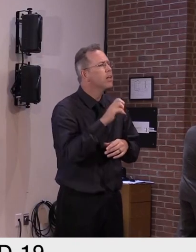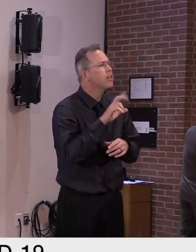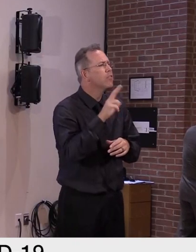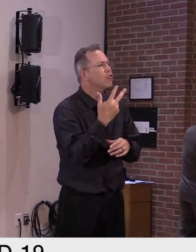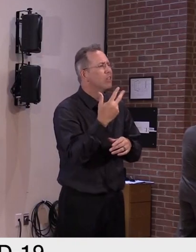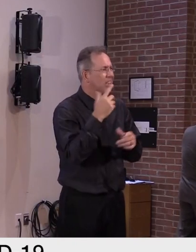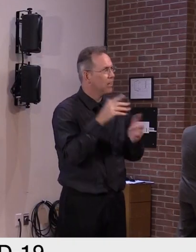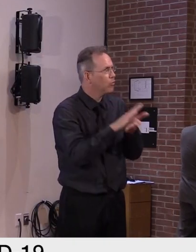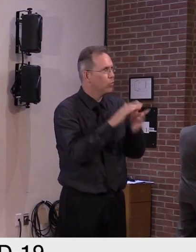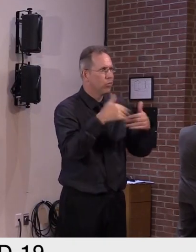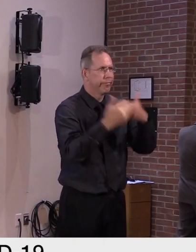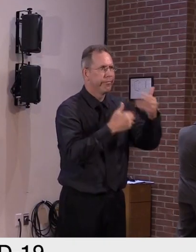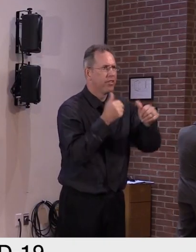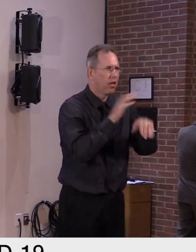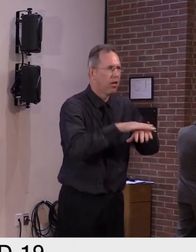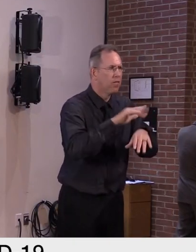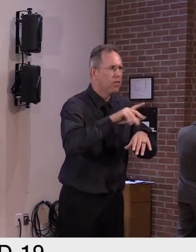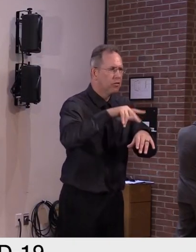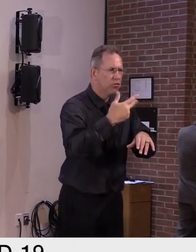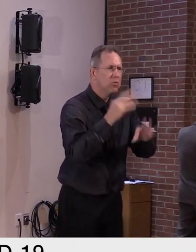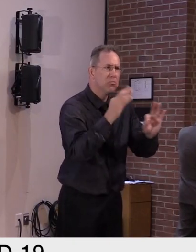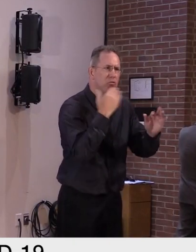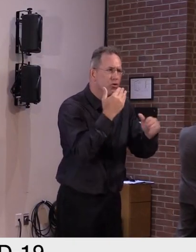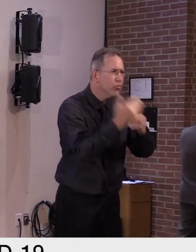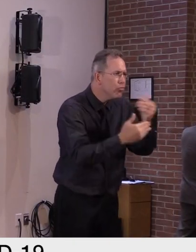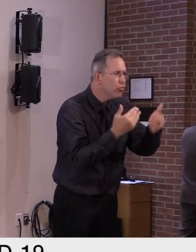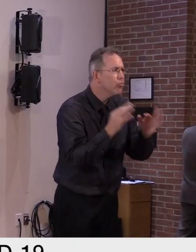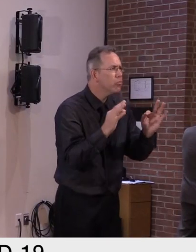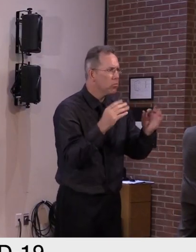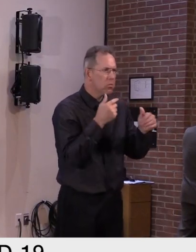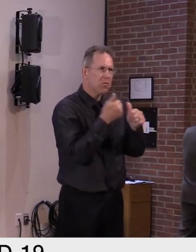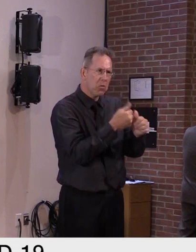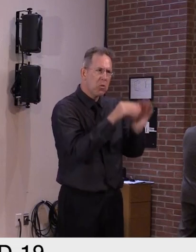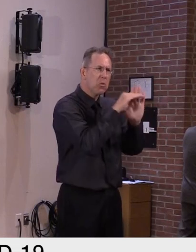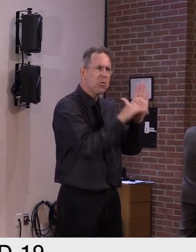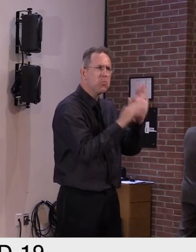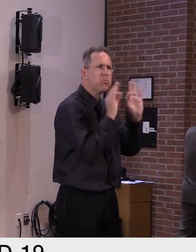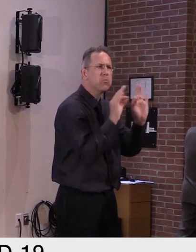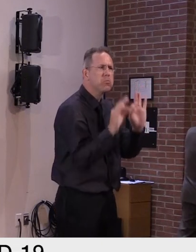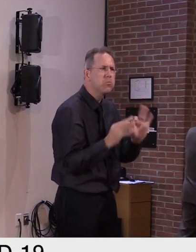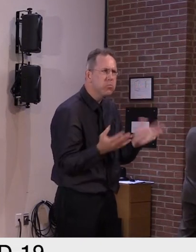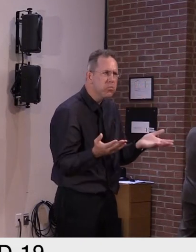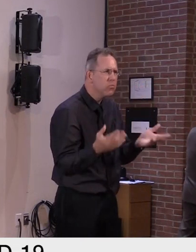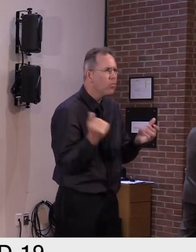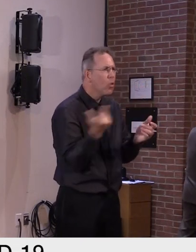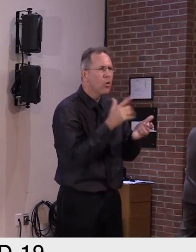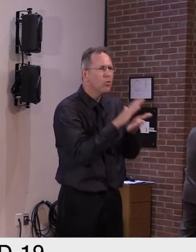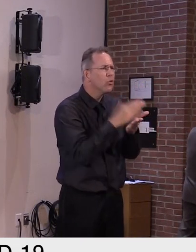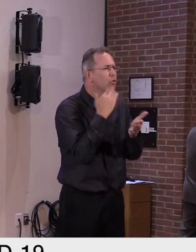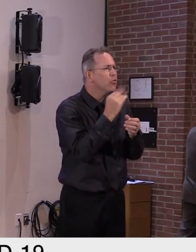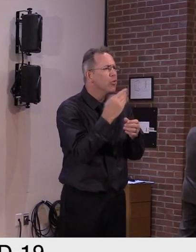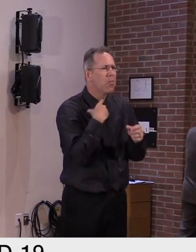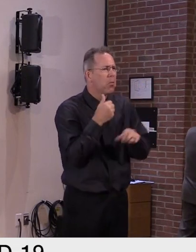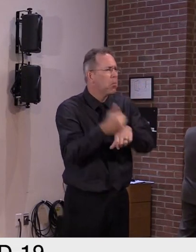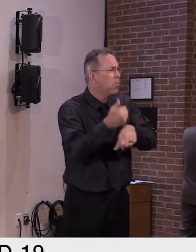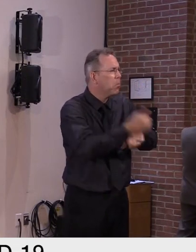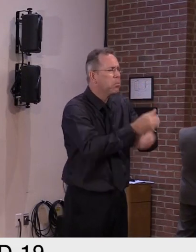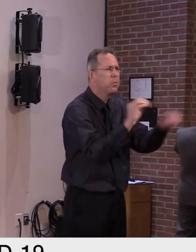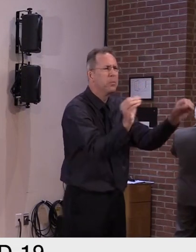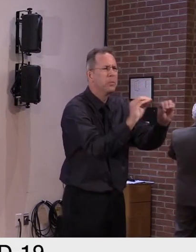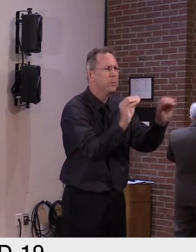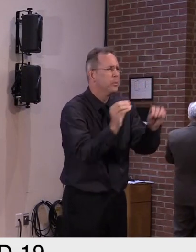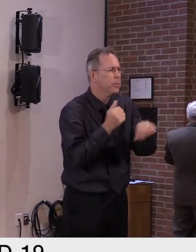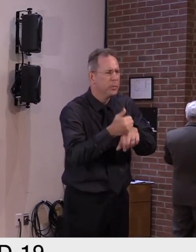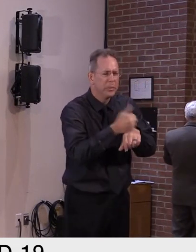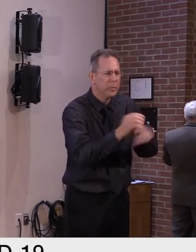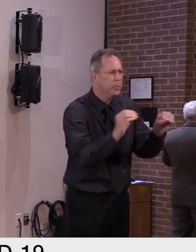I mean, everybody is very, very conscientious and well-versed in all of the guidance